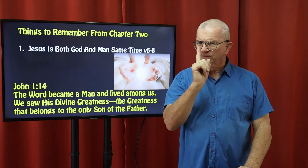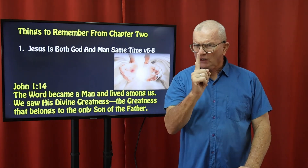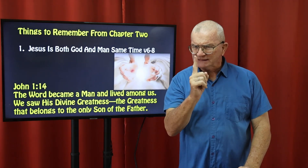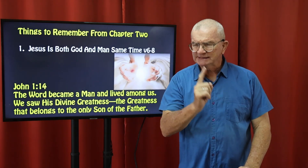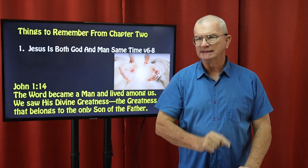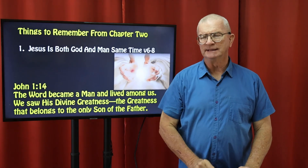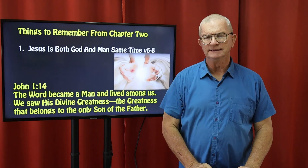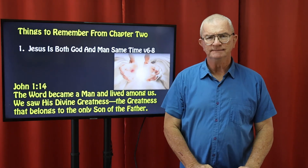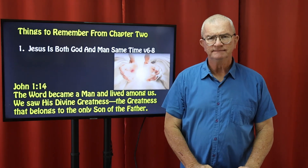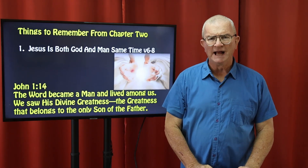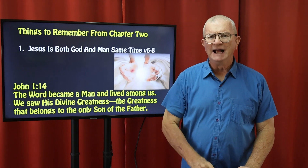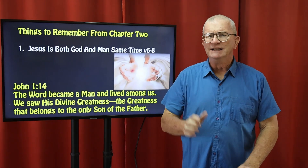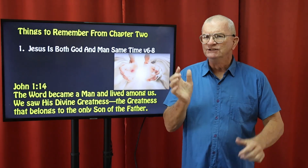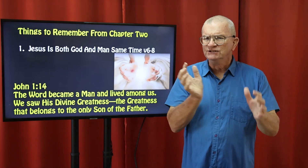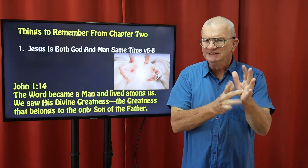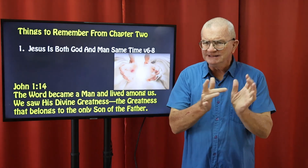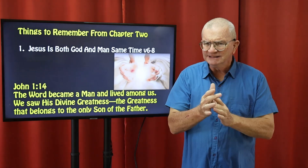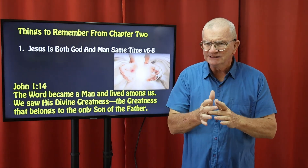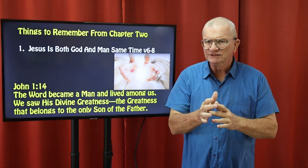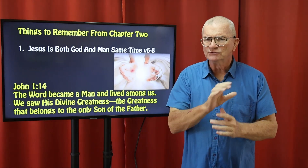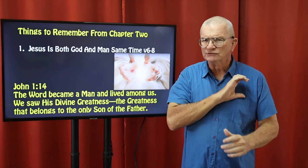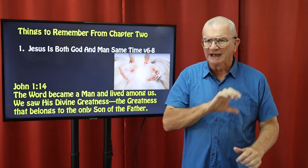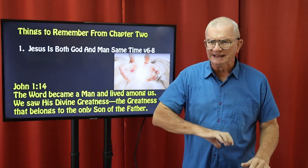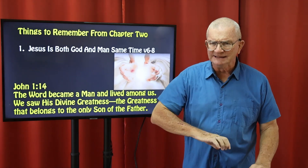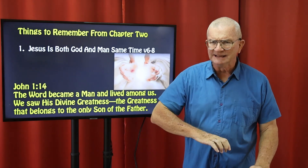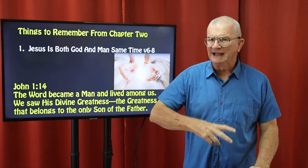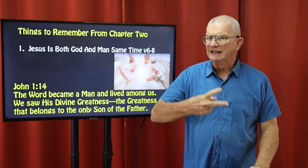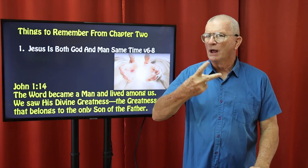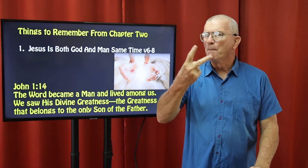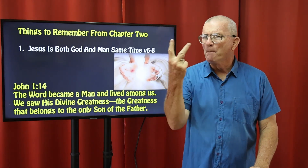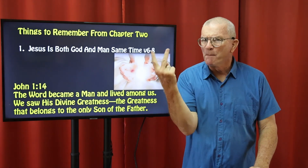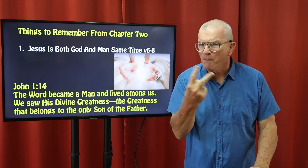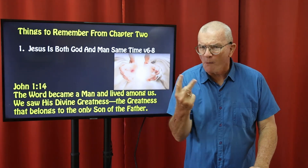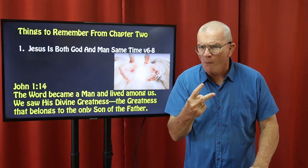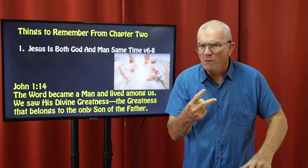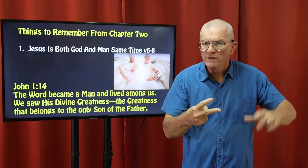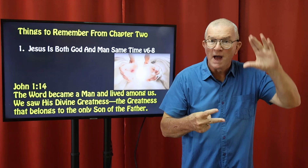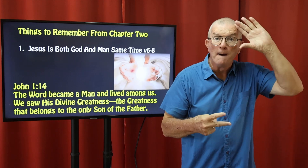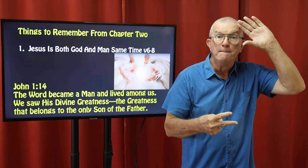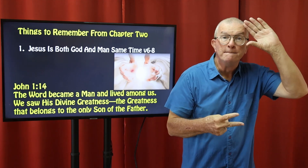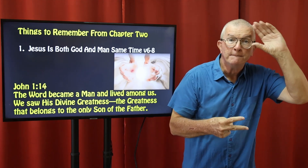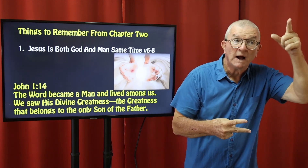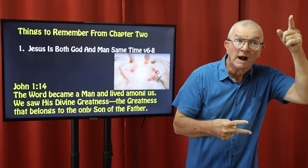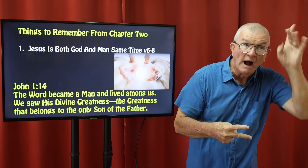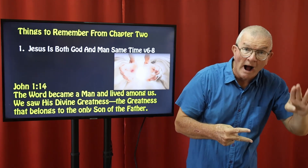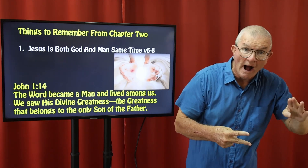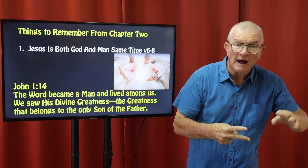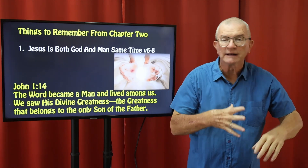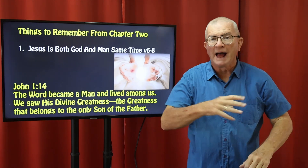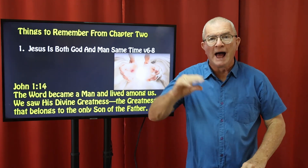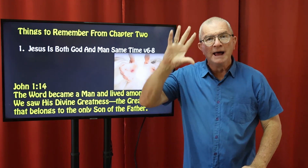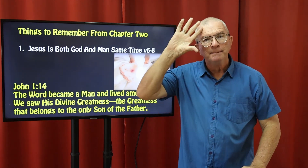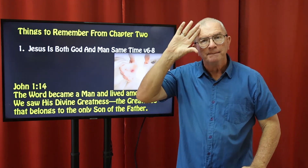The first thing is, Jesus is both man, God, and man